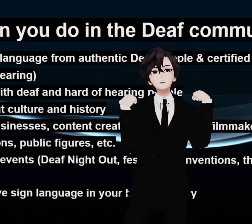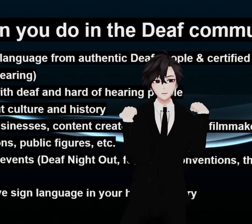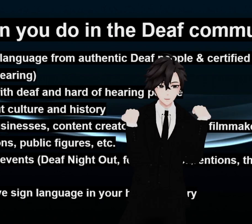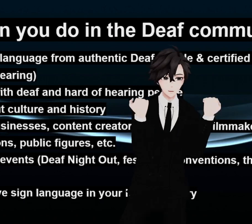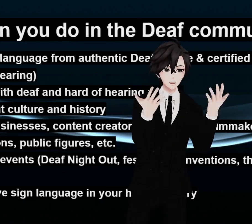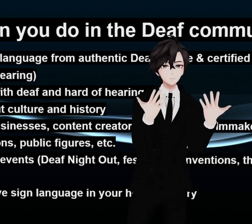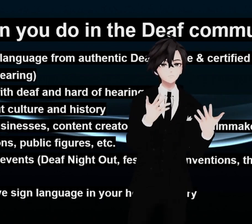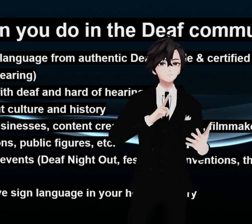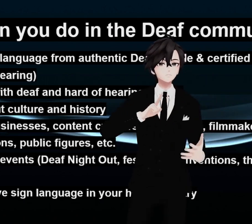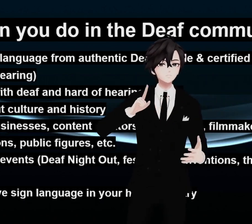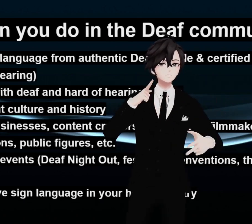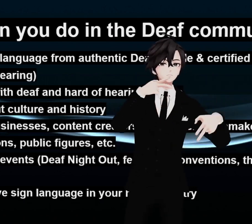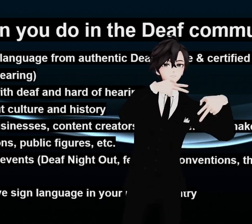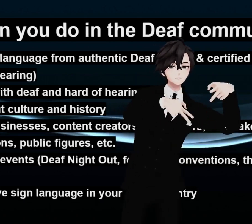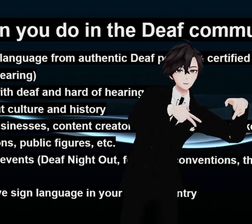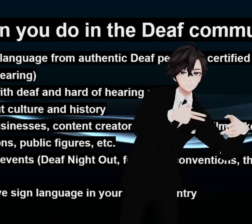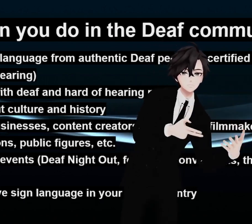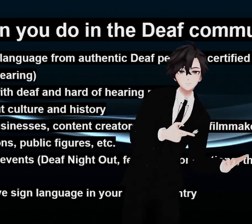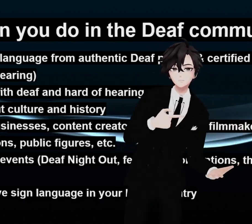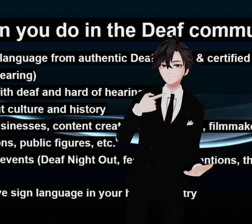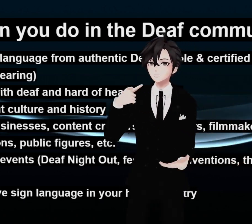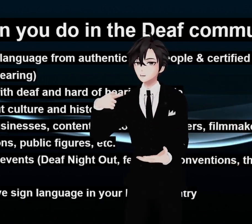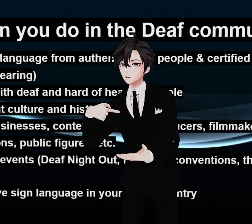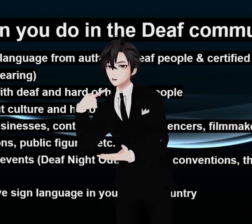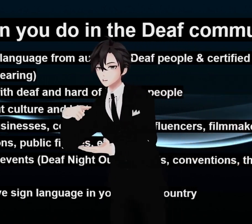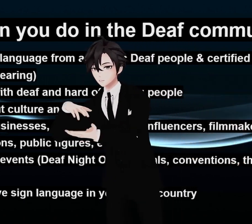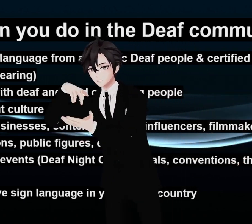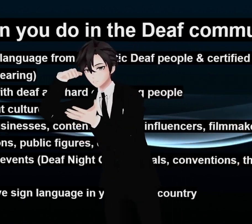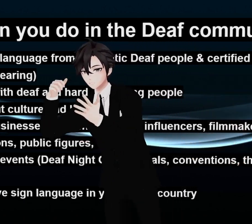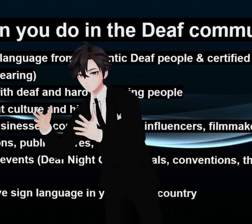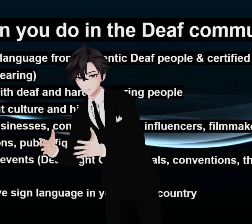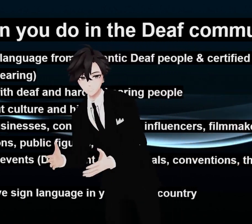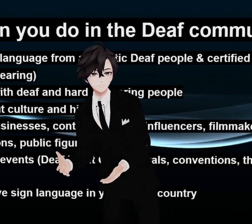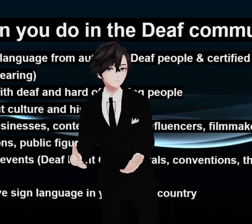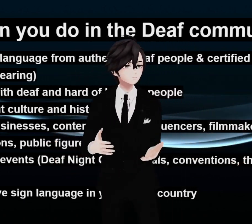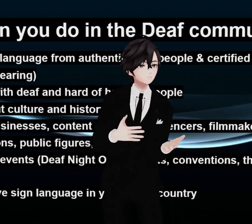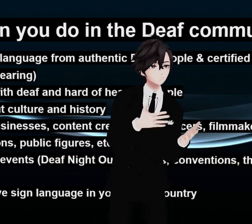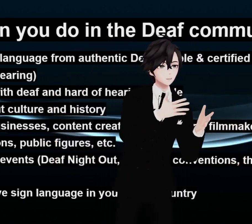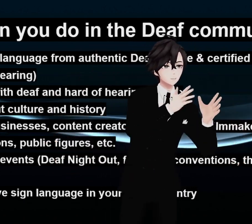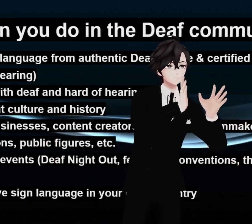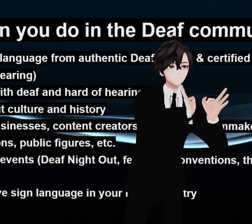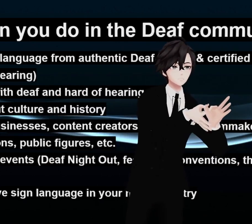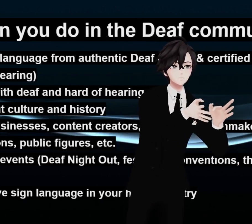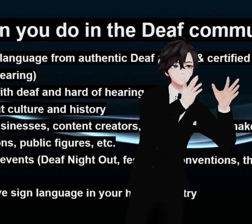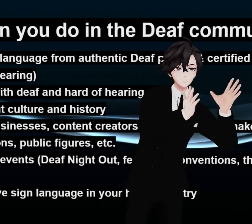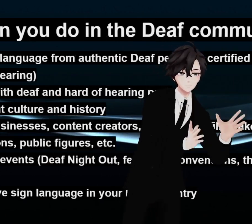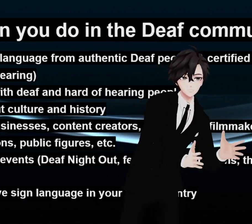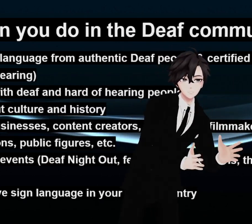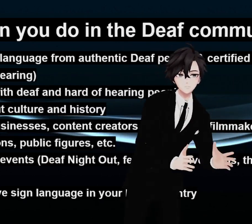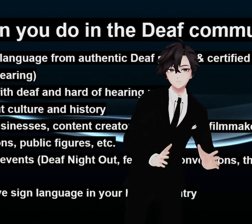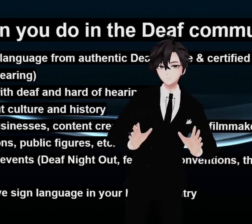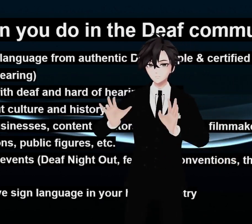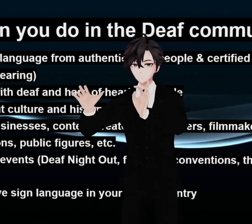times. There were many deaf people there and hearing students, hearing